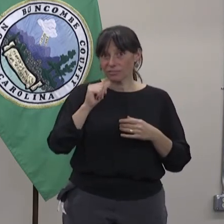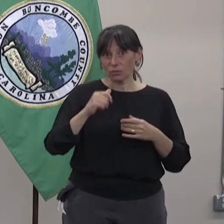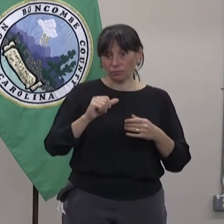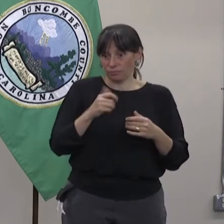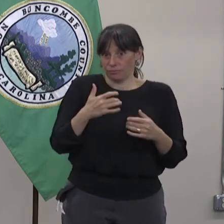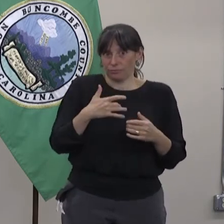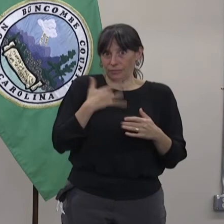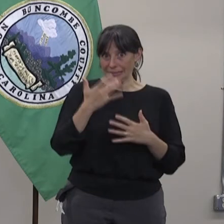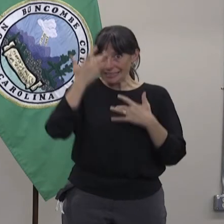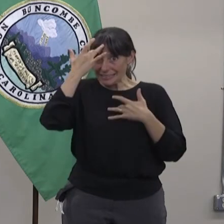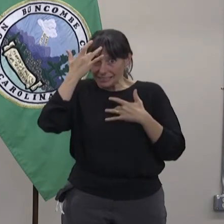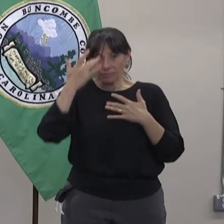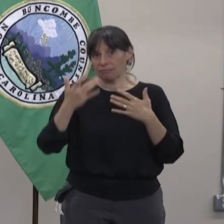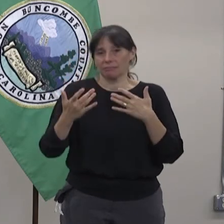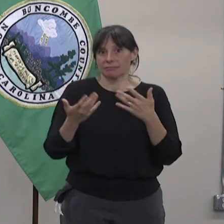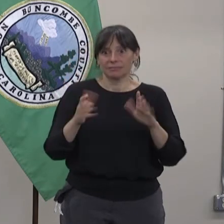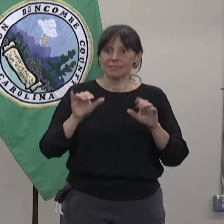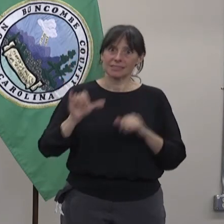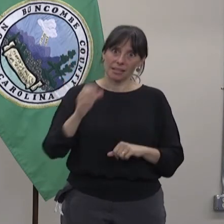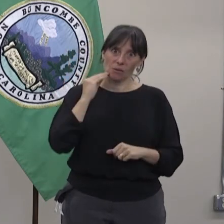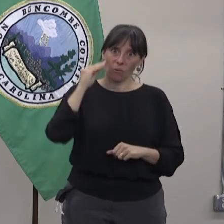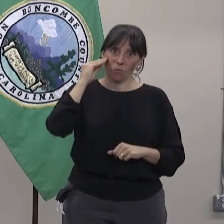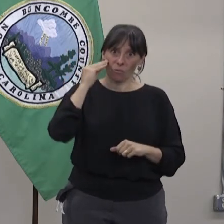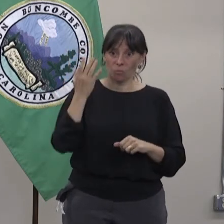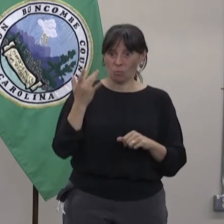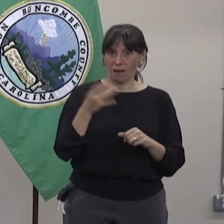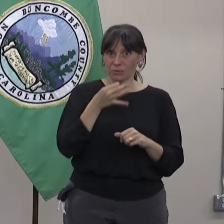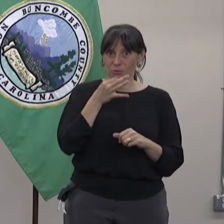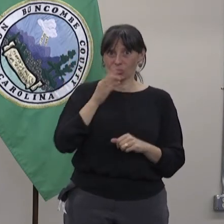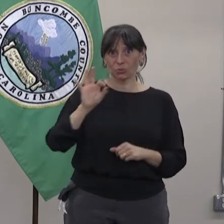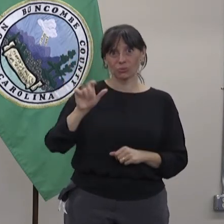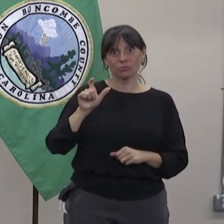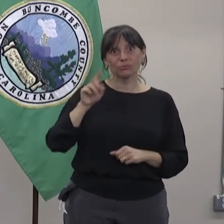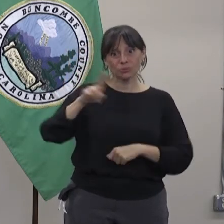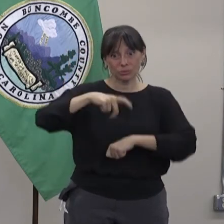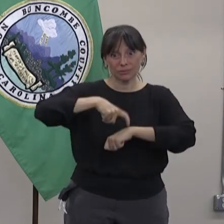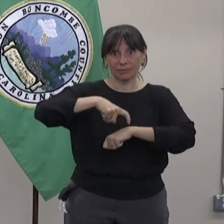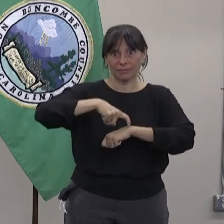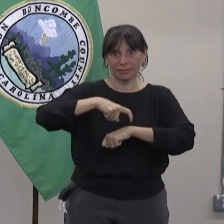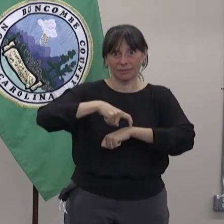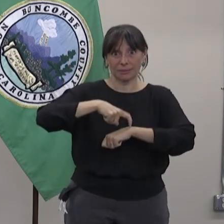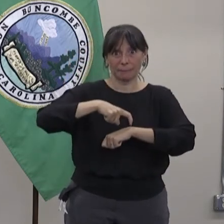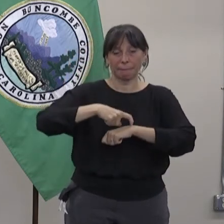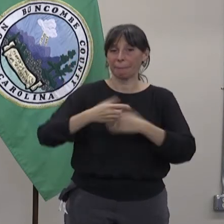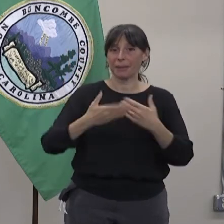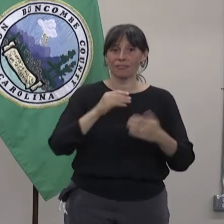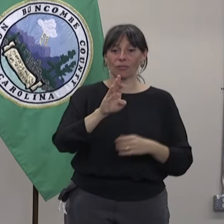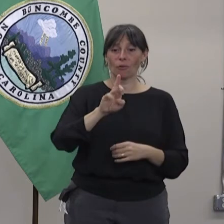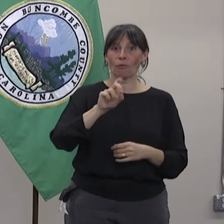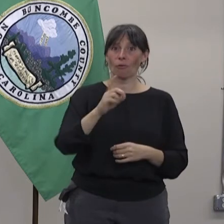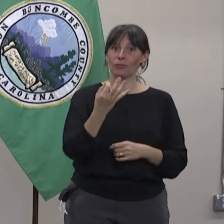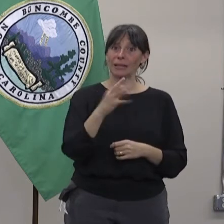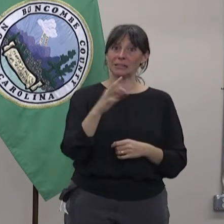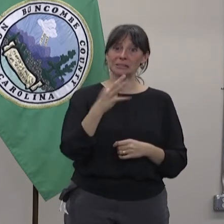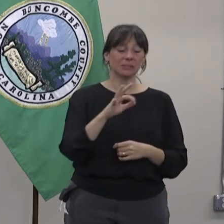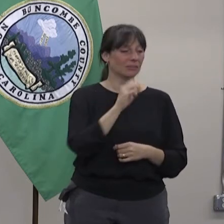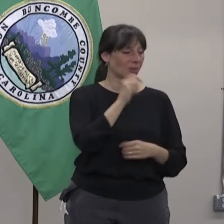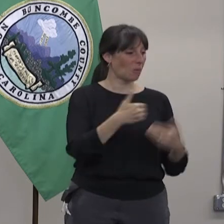home. We are entering flu season, and a negative COVID test is not a free pass to resume activities.